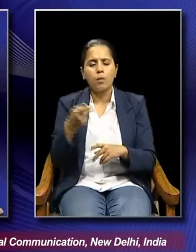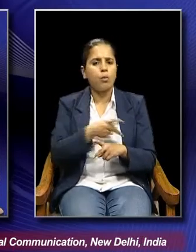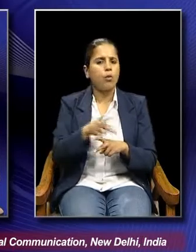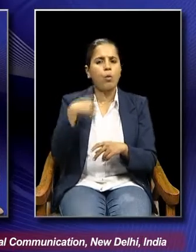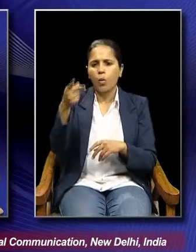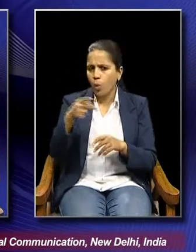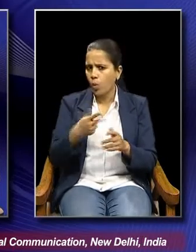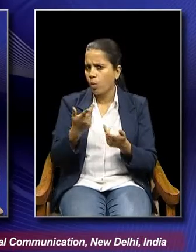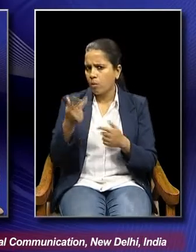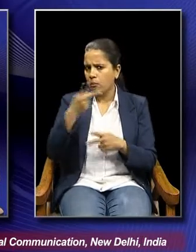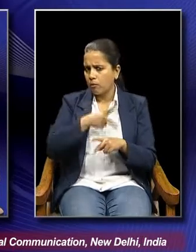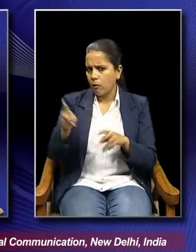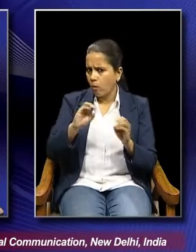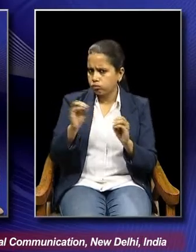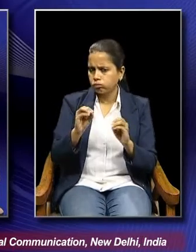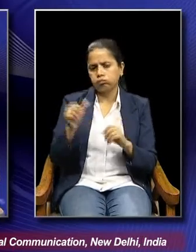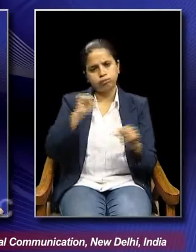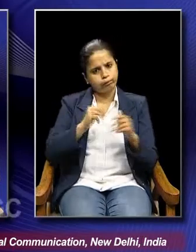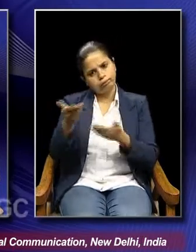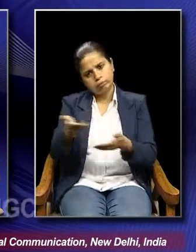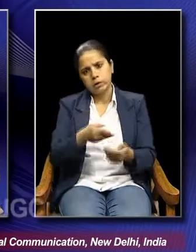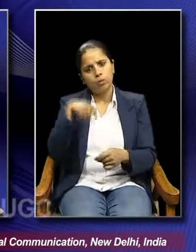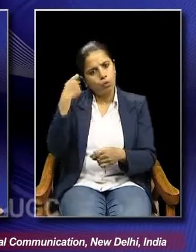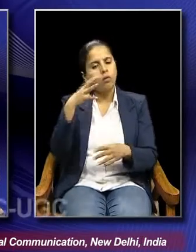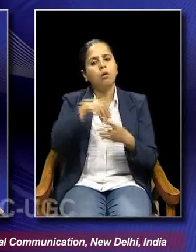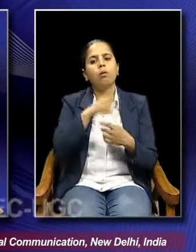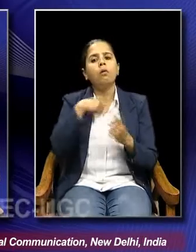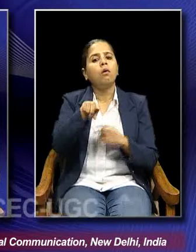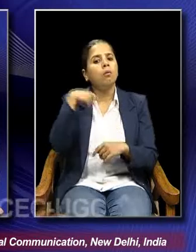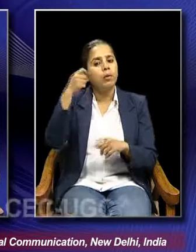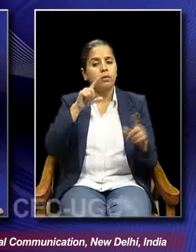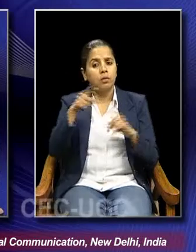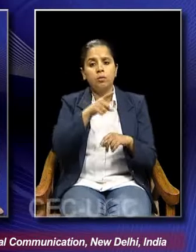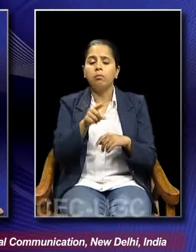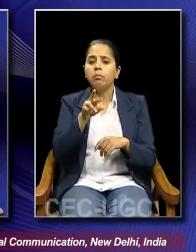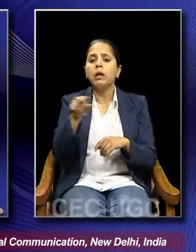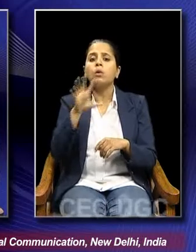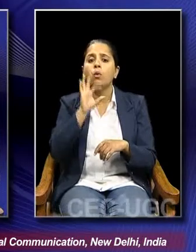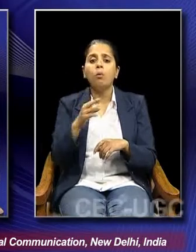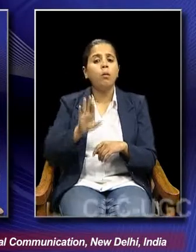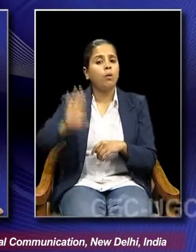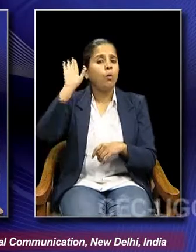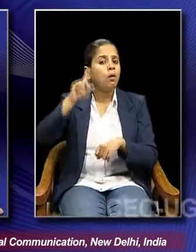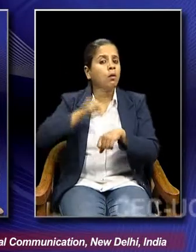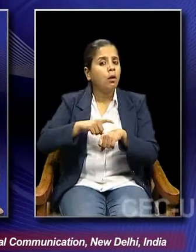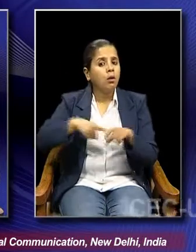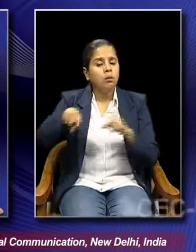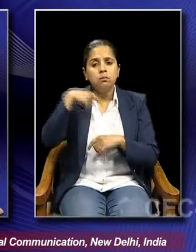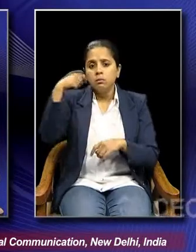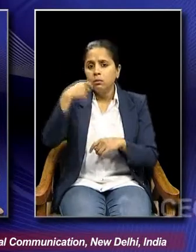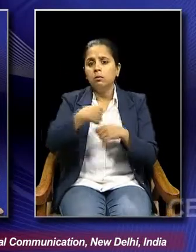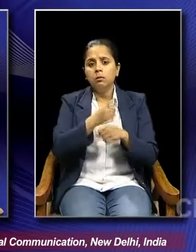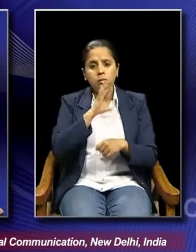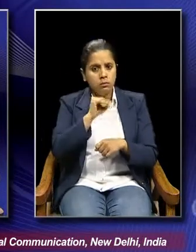actors in the films, because such kind of a cinema which could be the meaningful cinema of those times. And this film ran